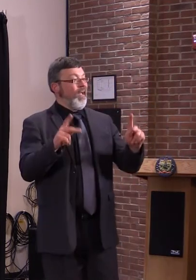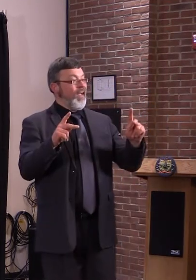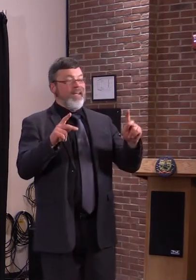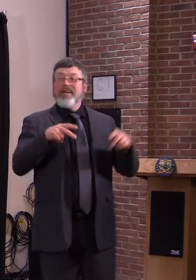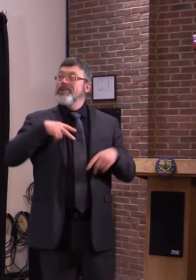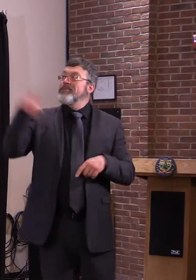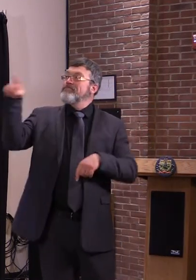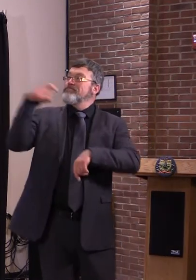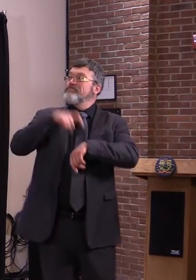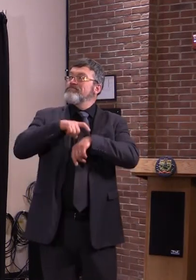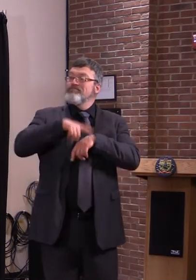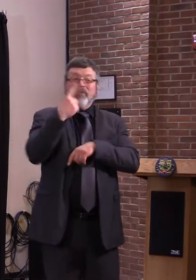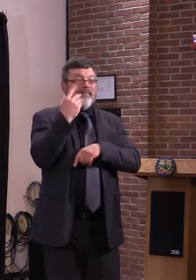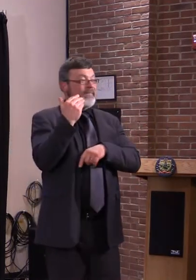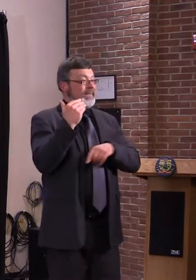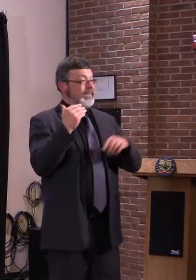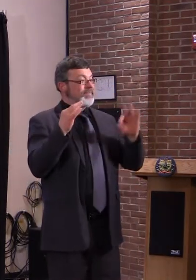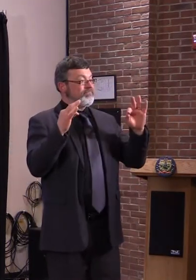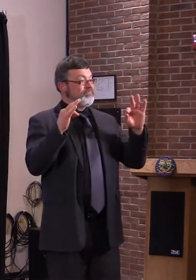Going once.